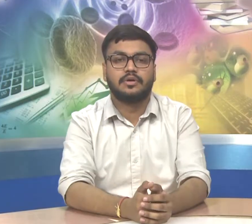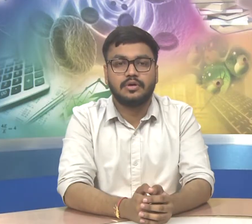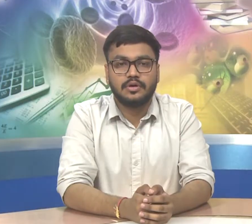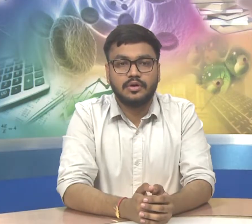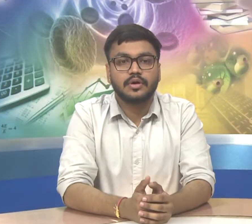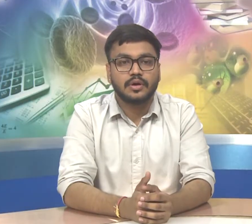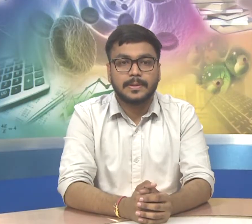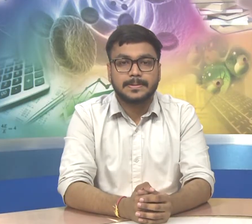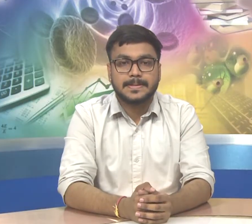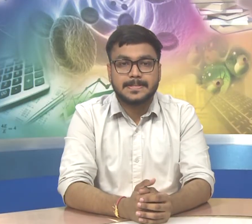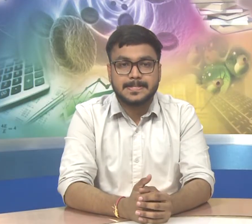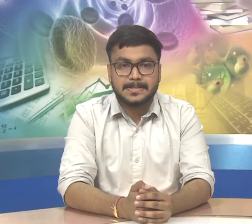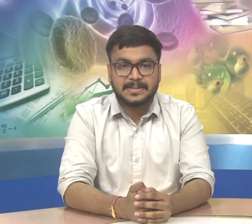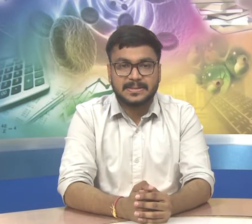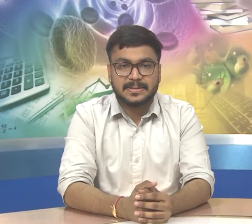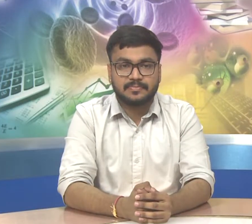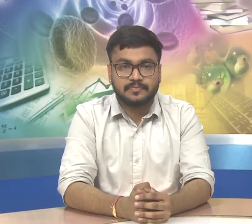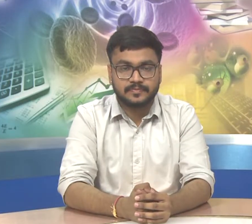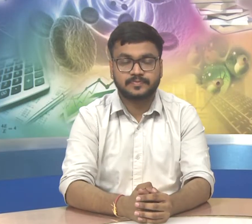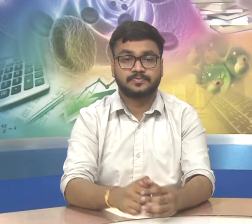atomic mass.